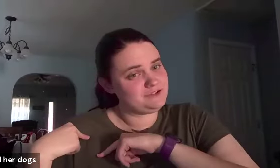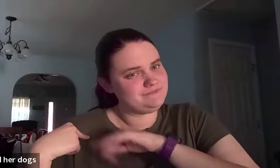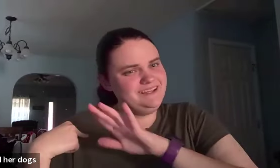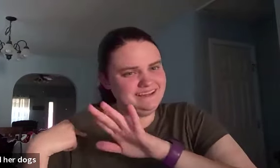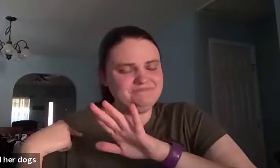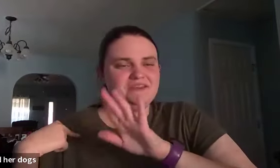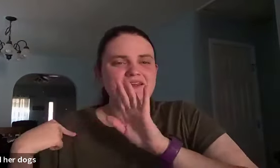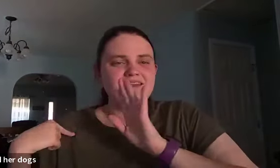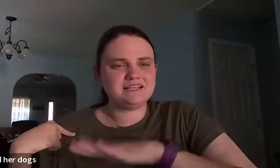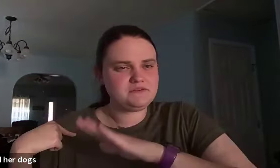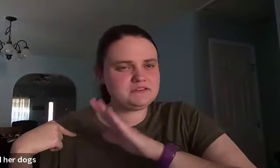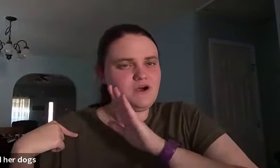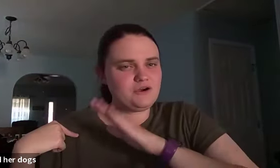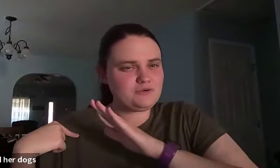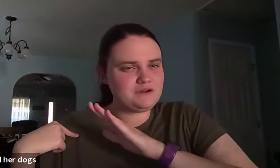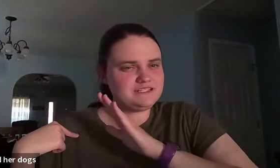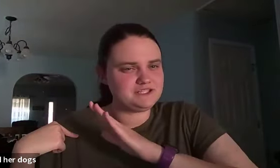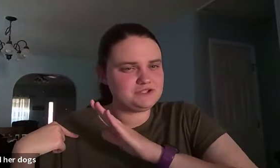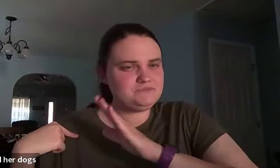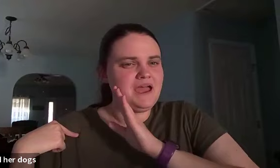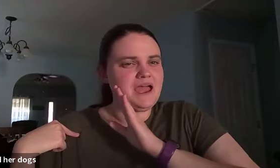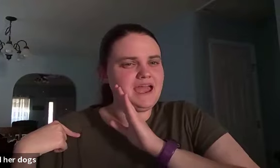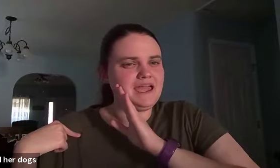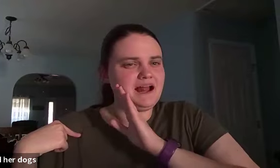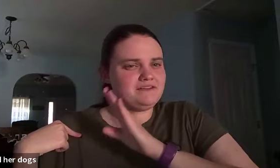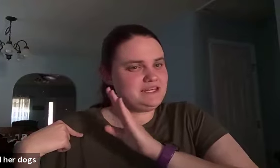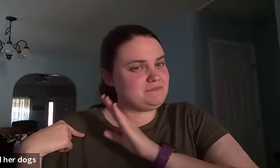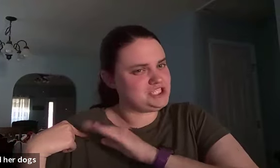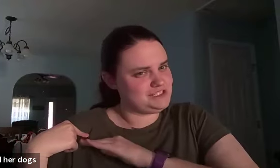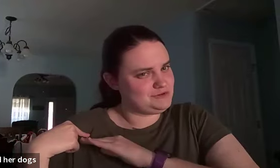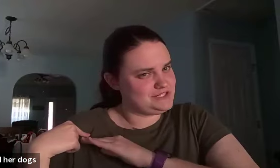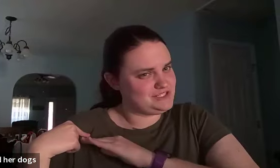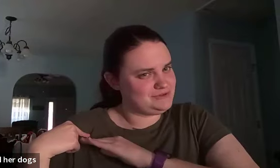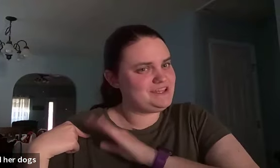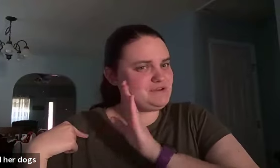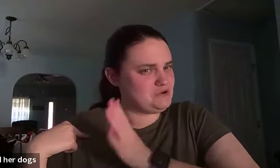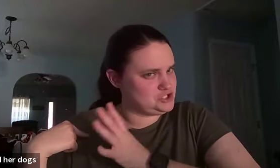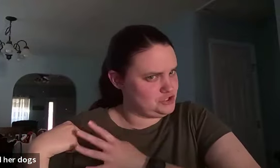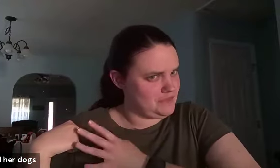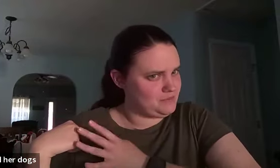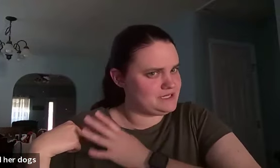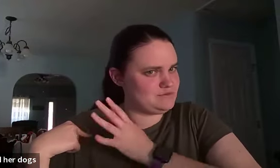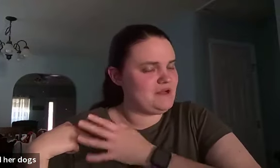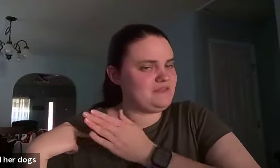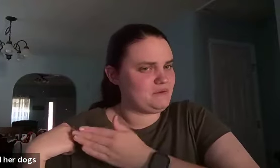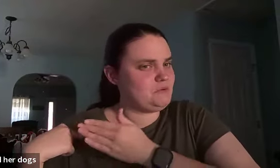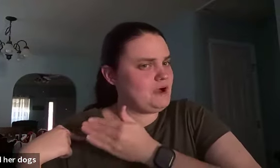first. Next month is a harder one to do, and I've seen a much easier way to do it. And so I want to show you all that one as well. I think that one will